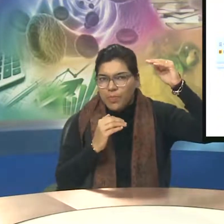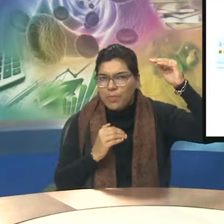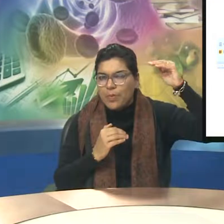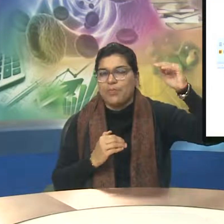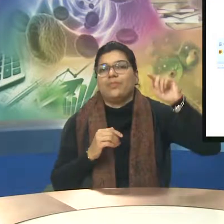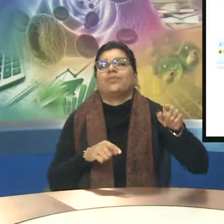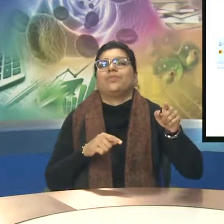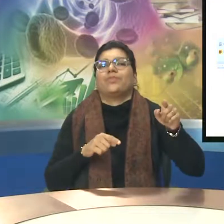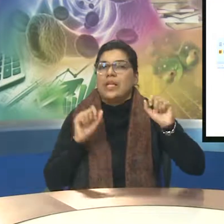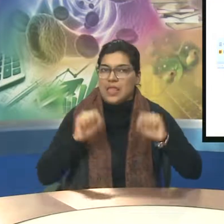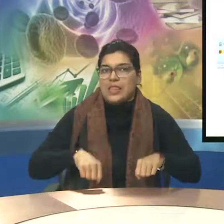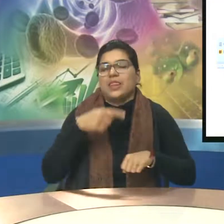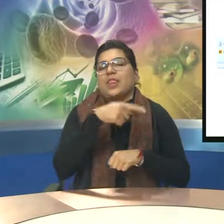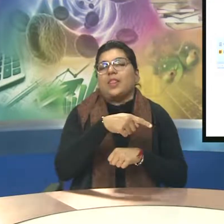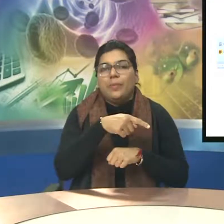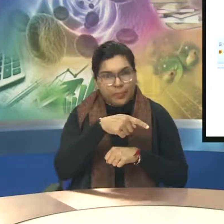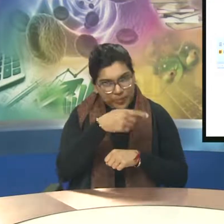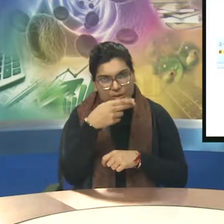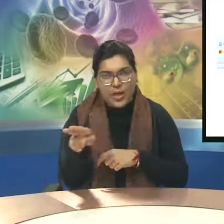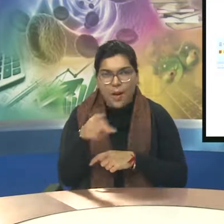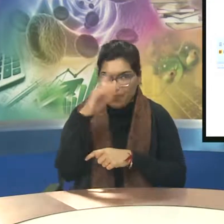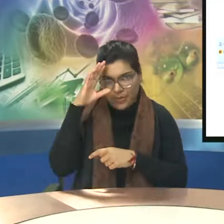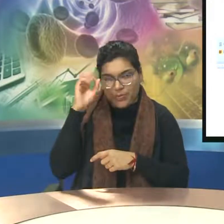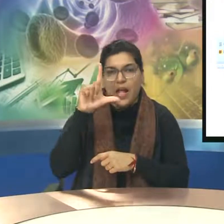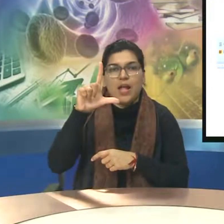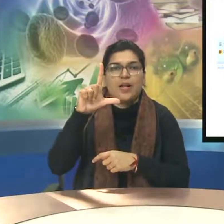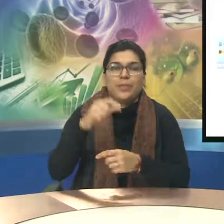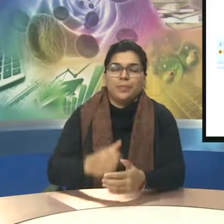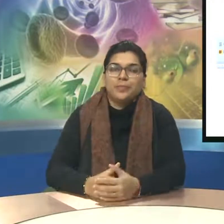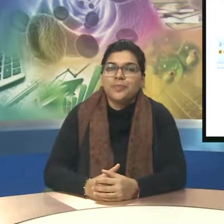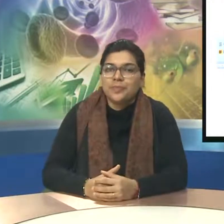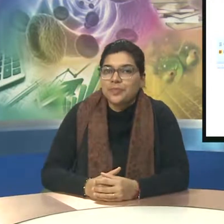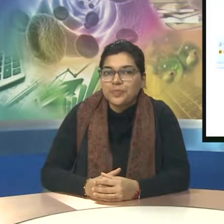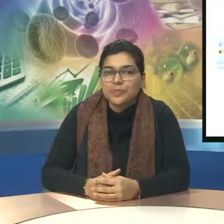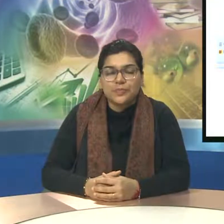1.5, 2.0, 2.5 or 3.